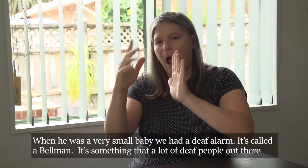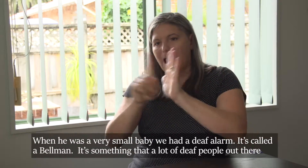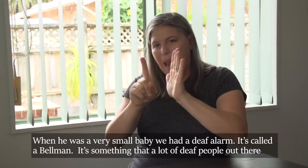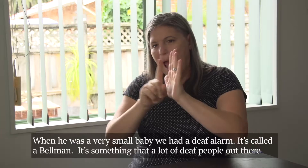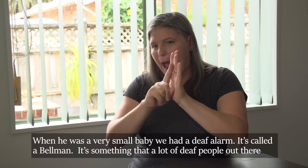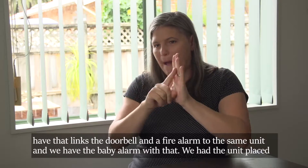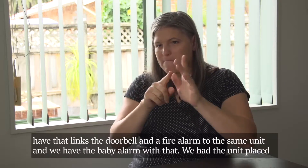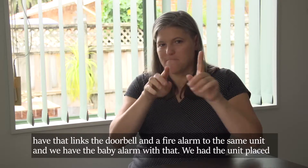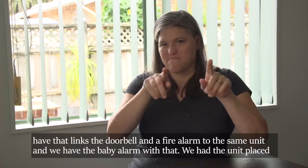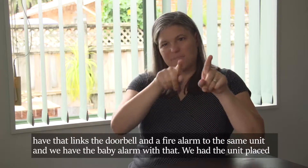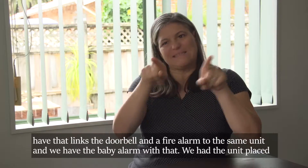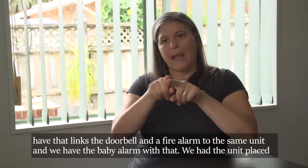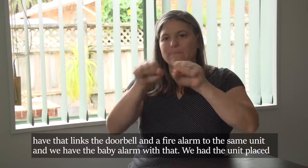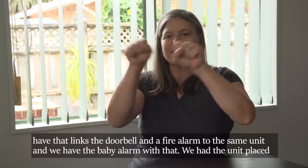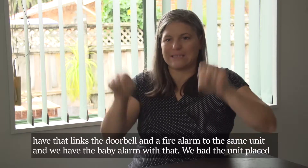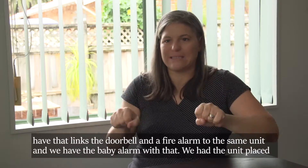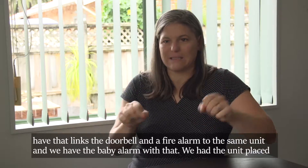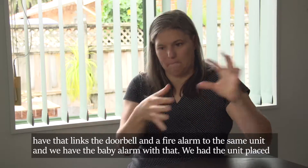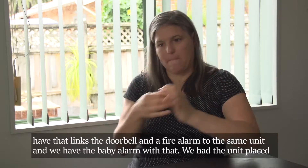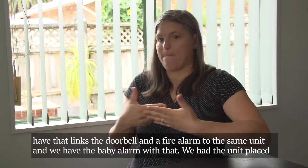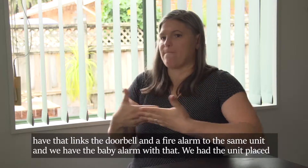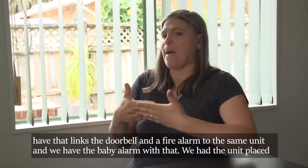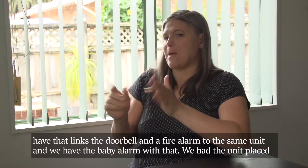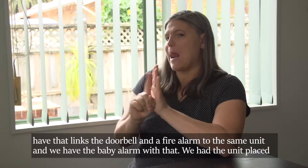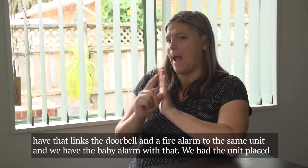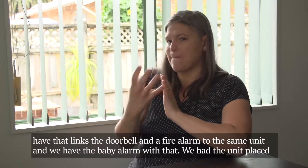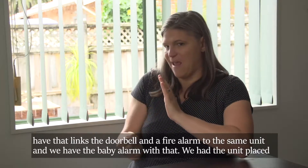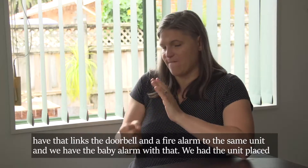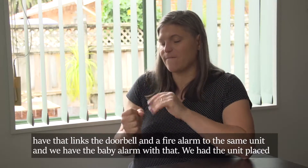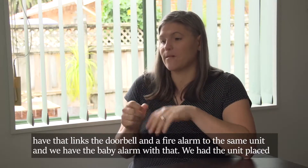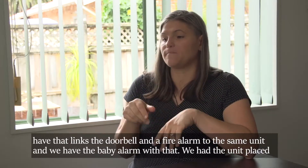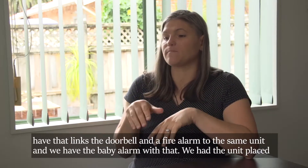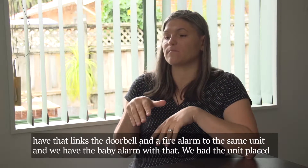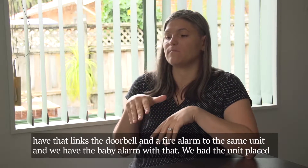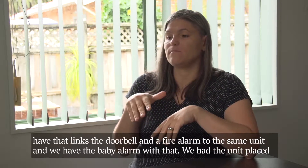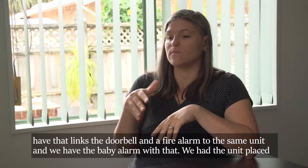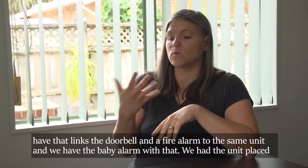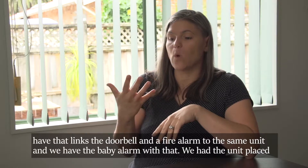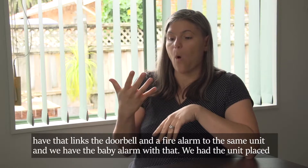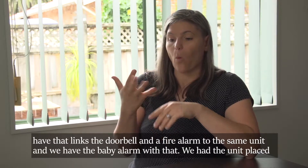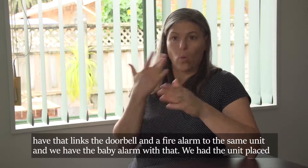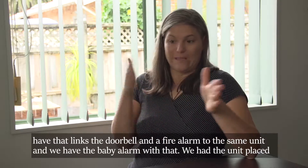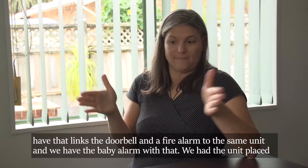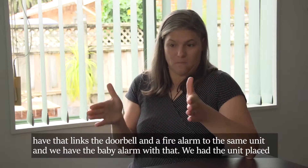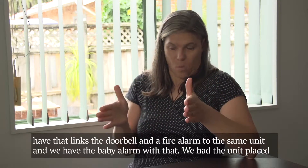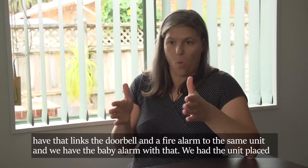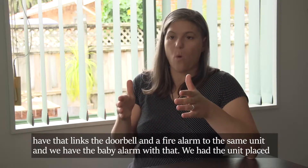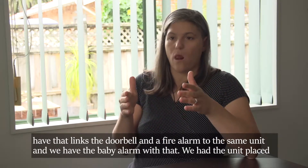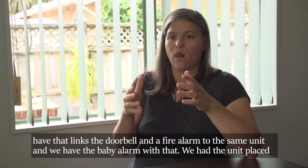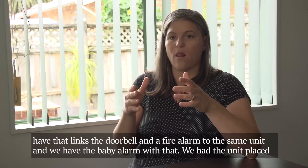out there have that links the doorbell and a fire alarm to the same unit, and we have the baby alarm with that.